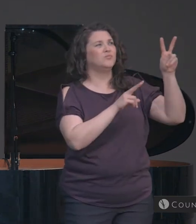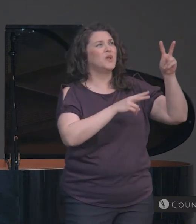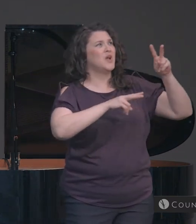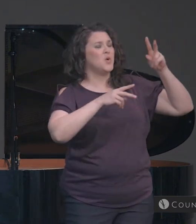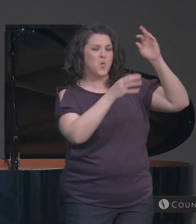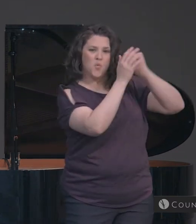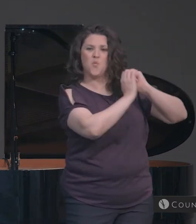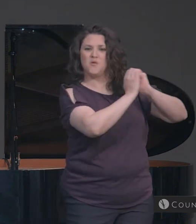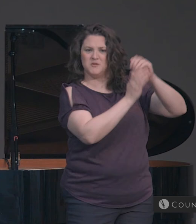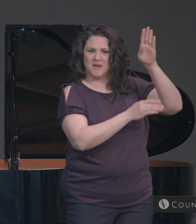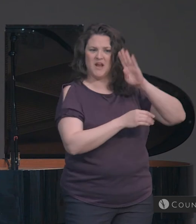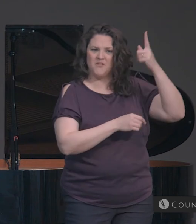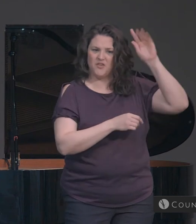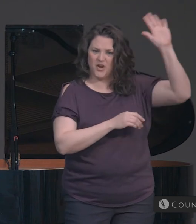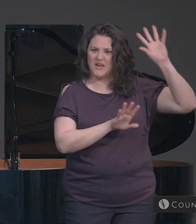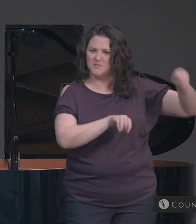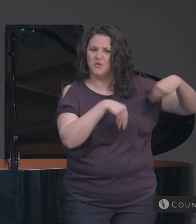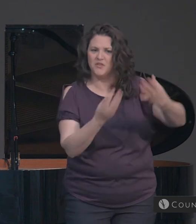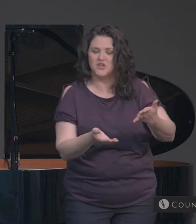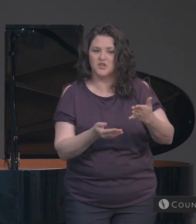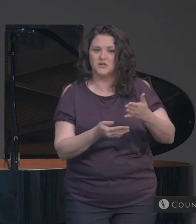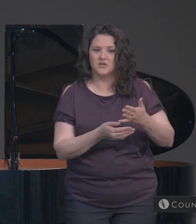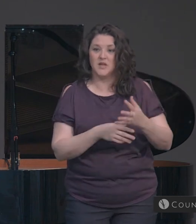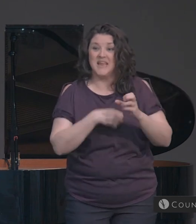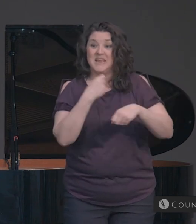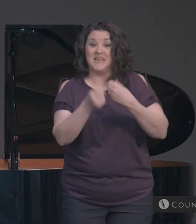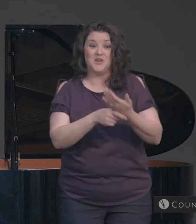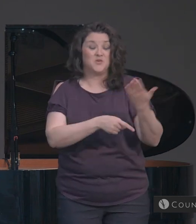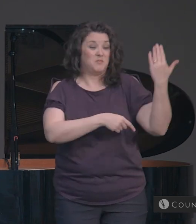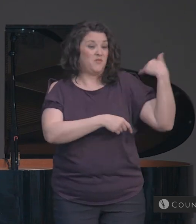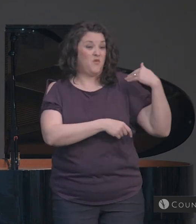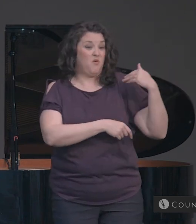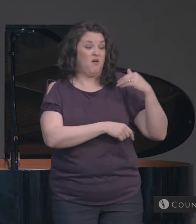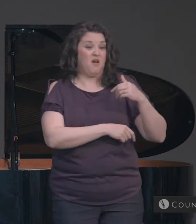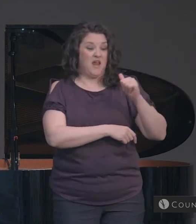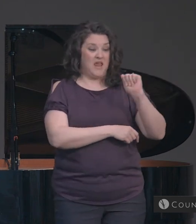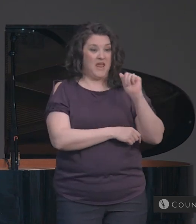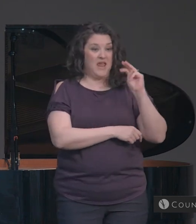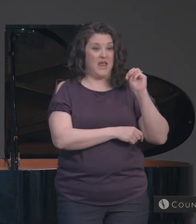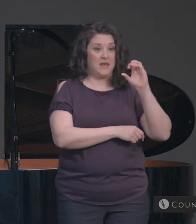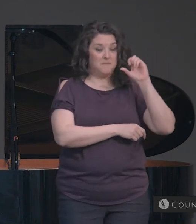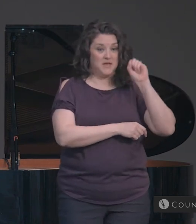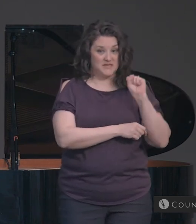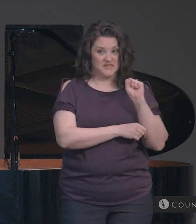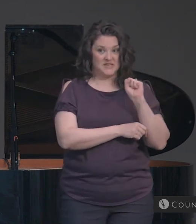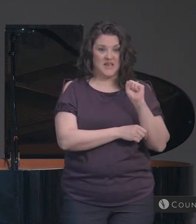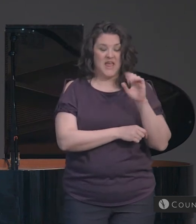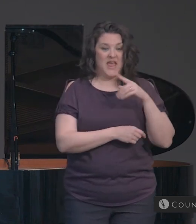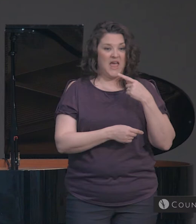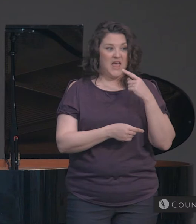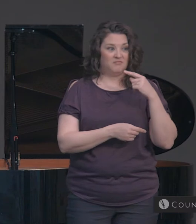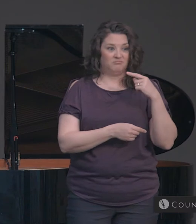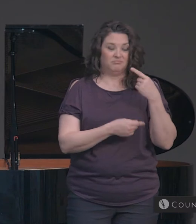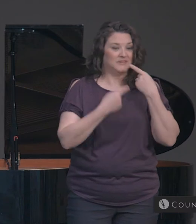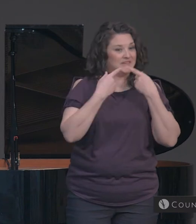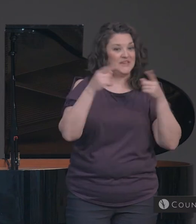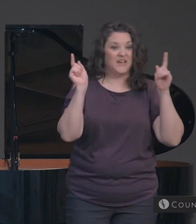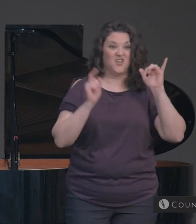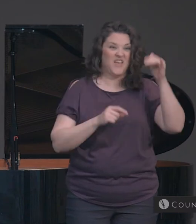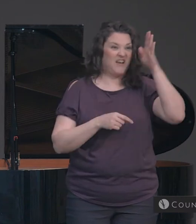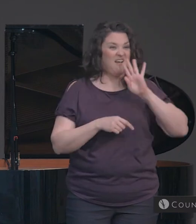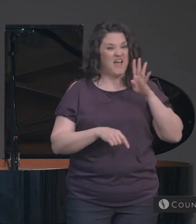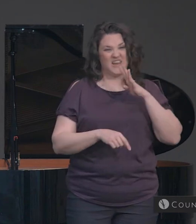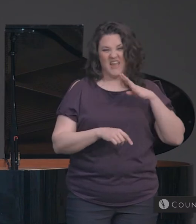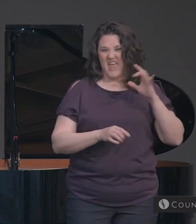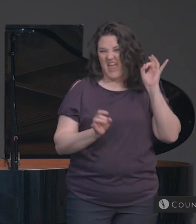so bad that years earlier, Amos had proclaimed God's hatred of these feasts. In Amos 5:21,